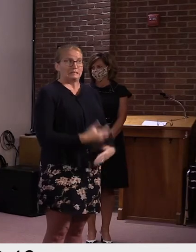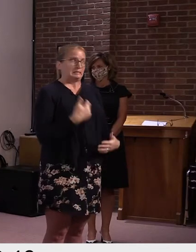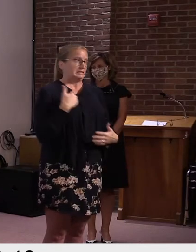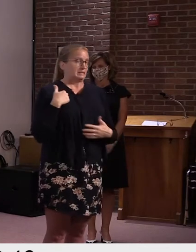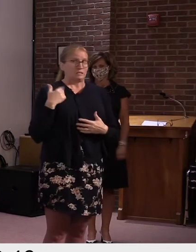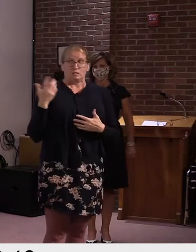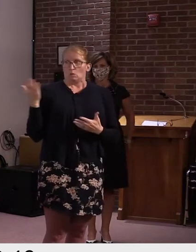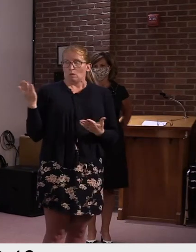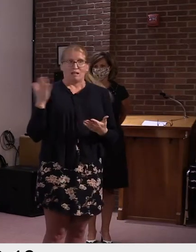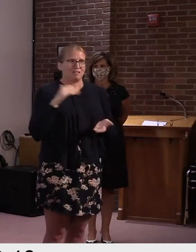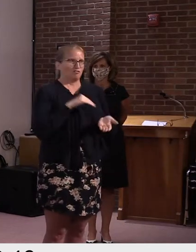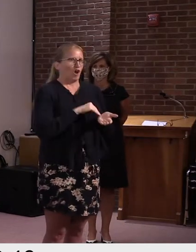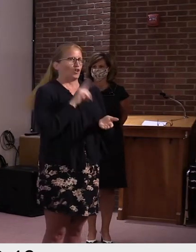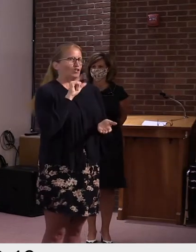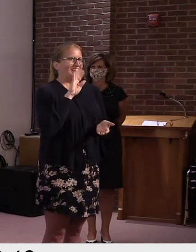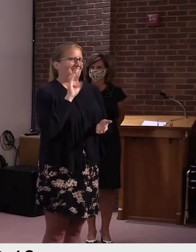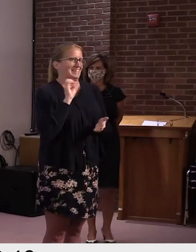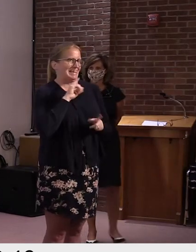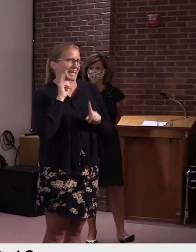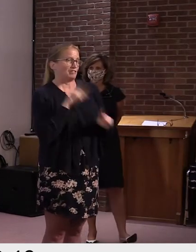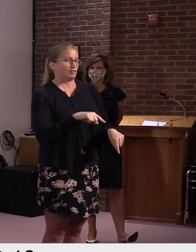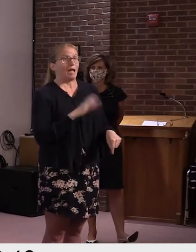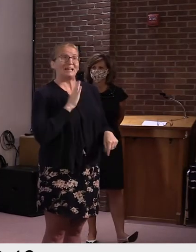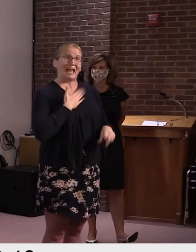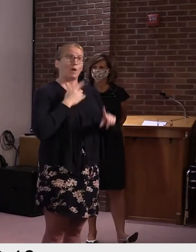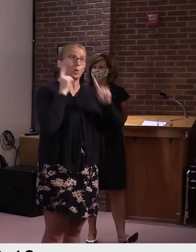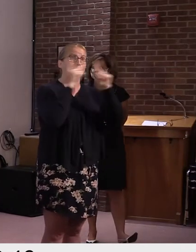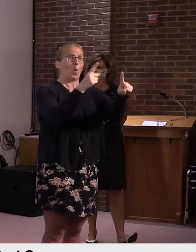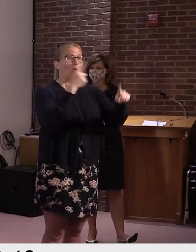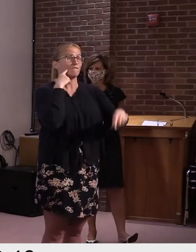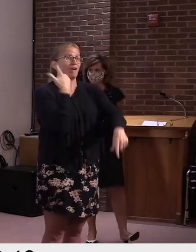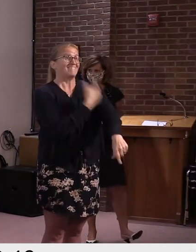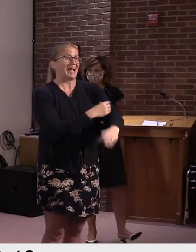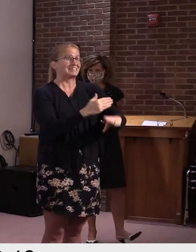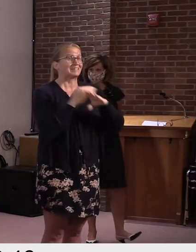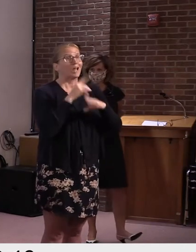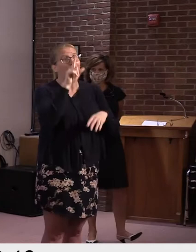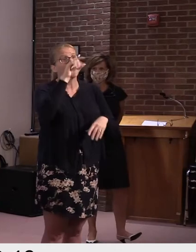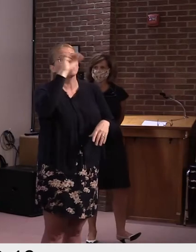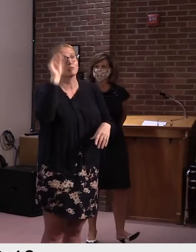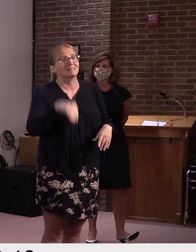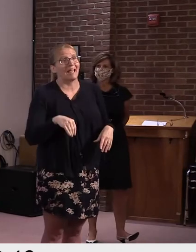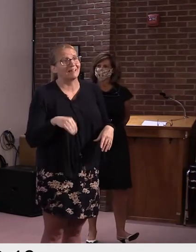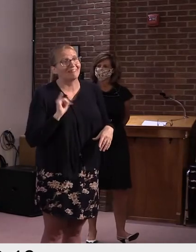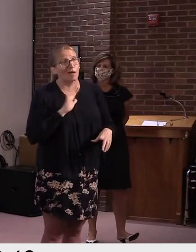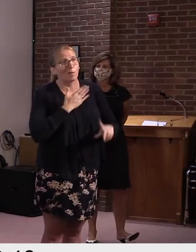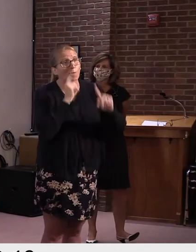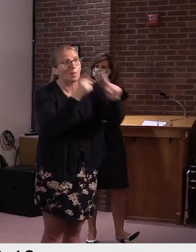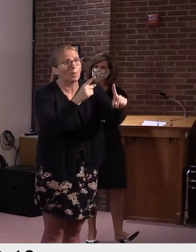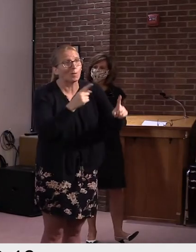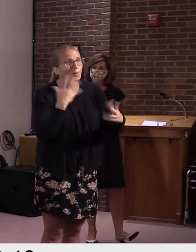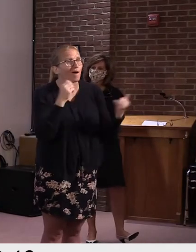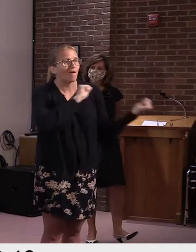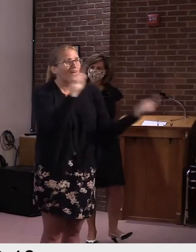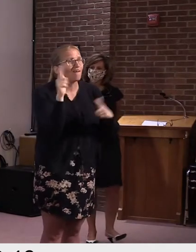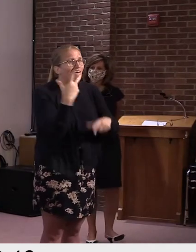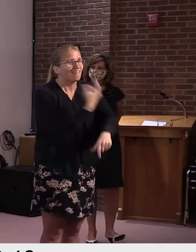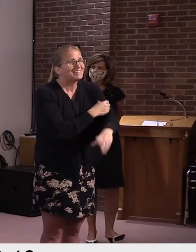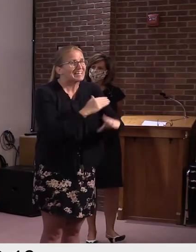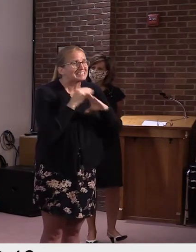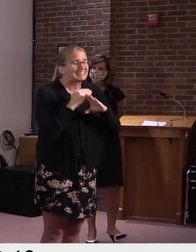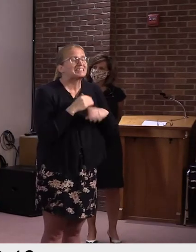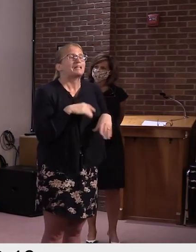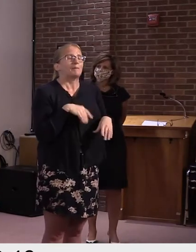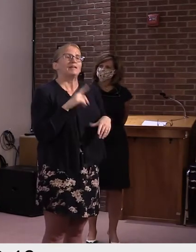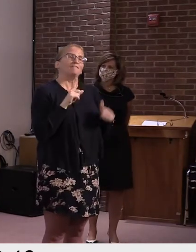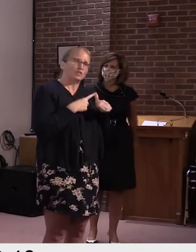Dr. Levine answer that. I would say our target is 100%, and then we prioritize from there, obviously, to try and protect the most